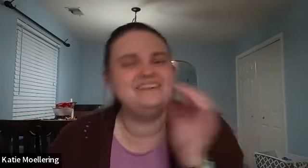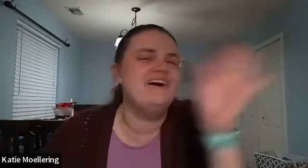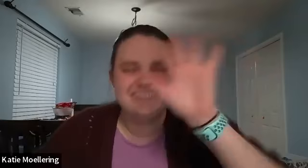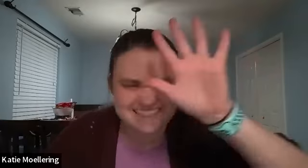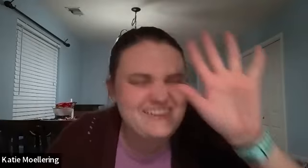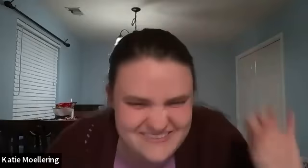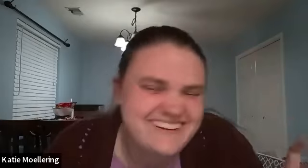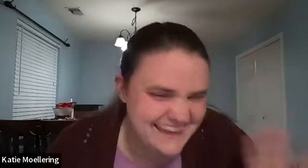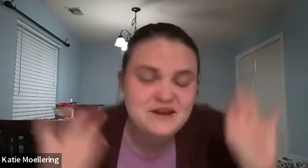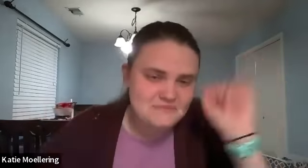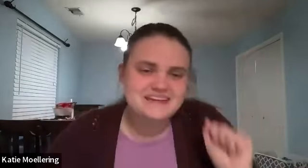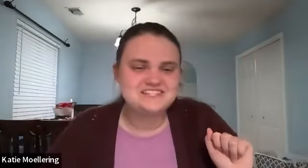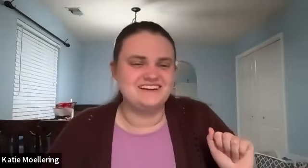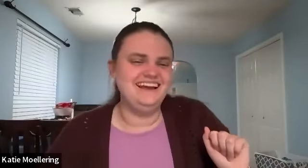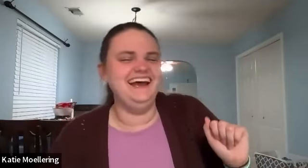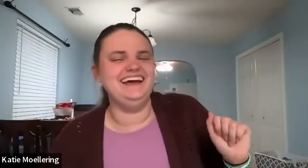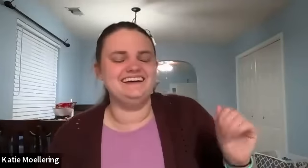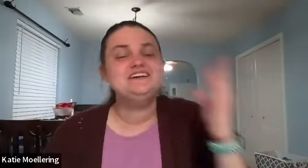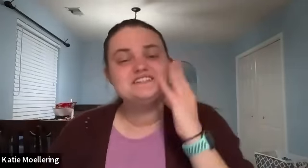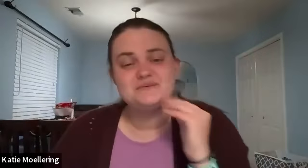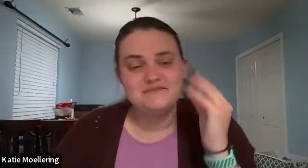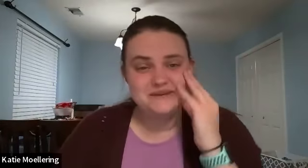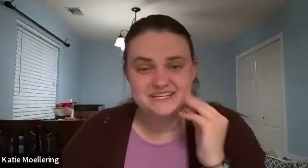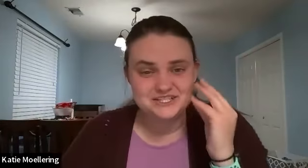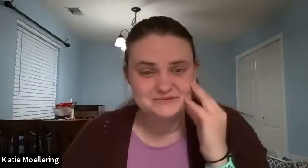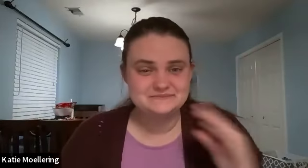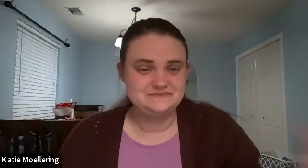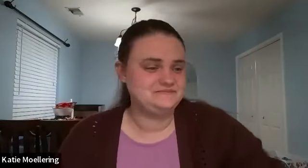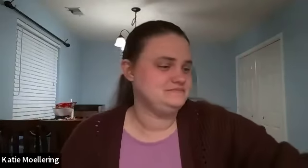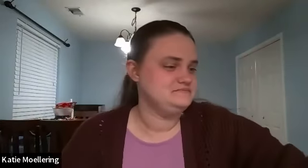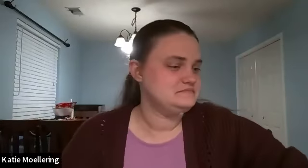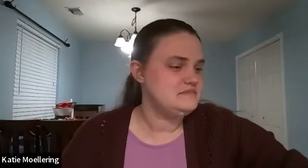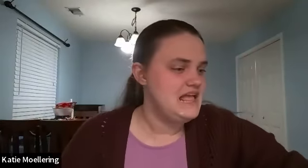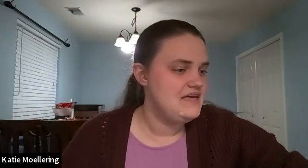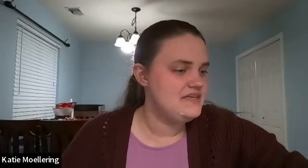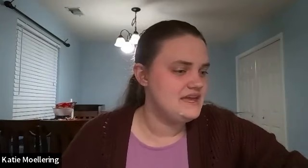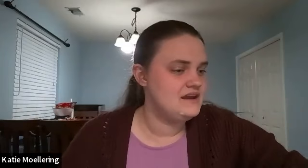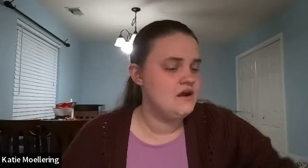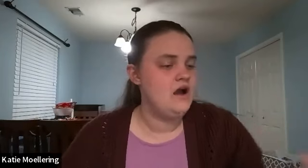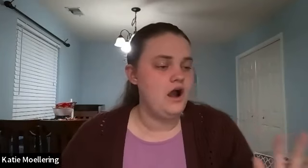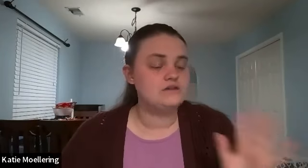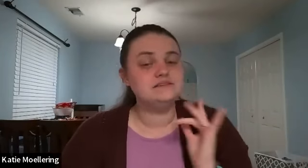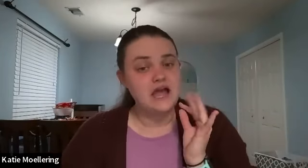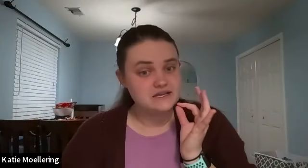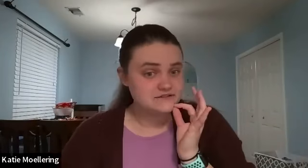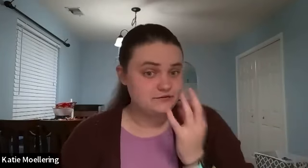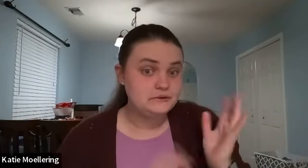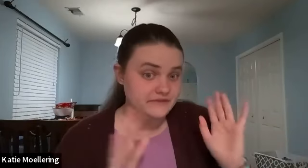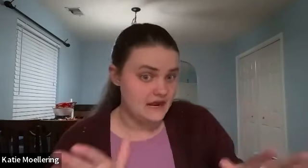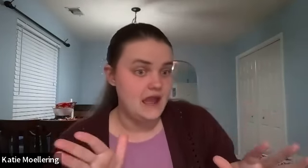No, it's just high five. Okay, making sure. So we have peach. And then our last fruit that I